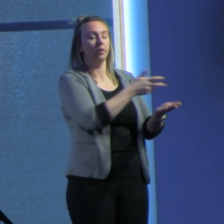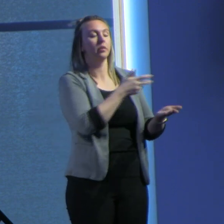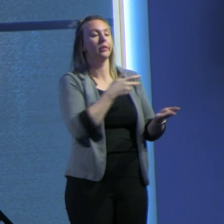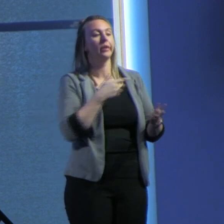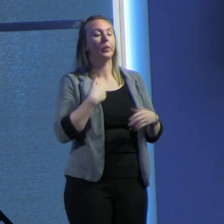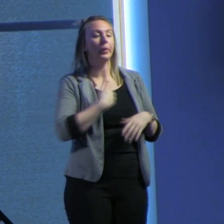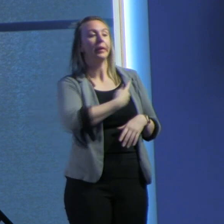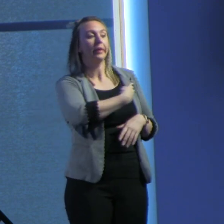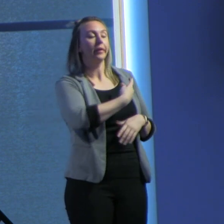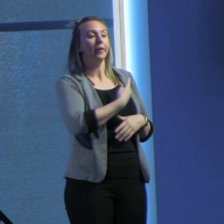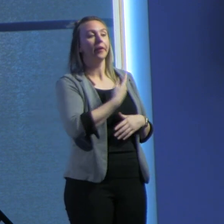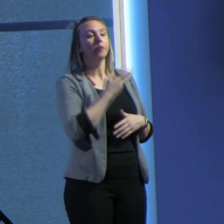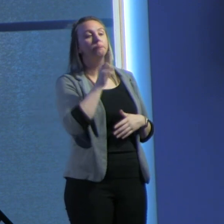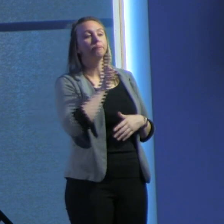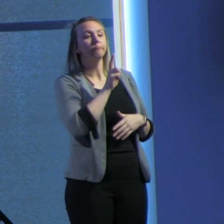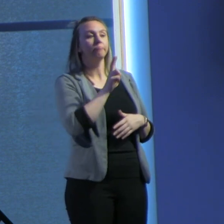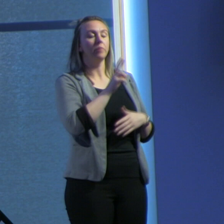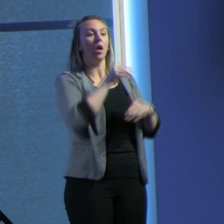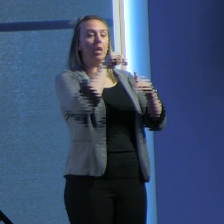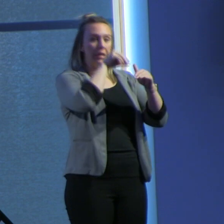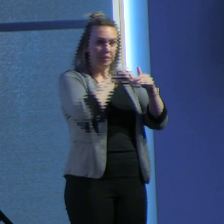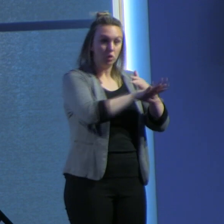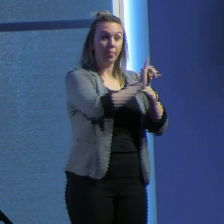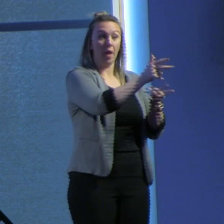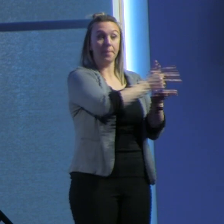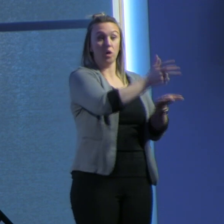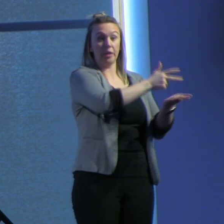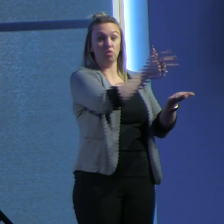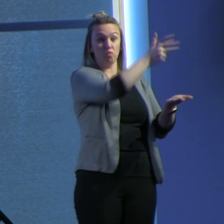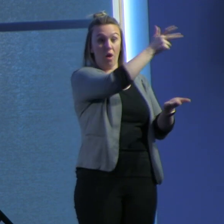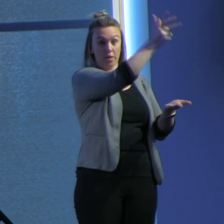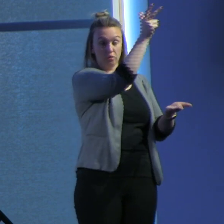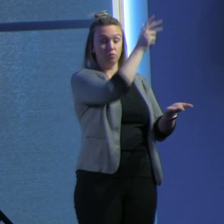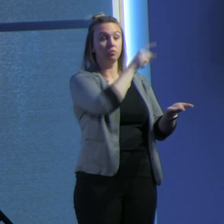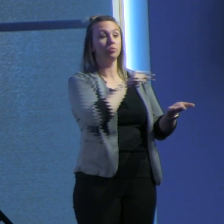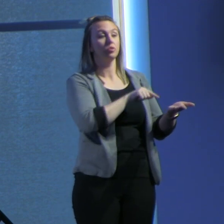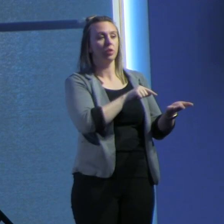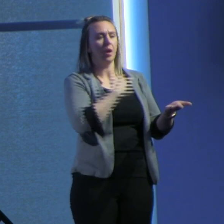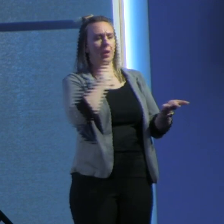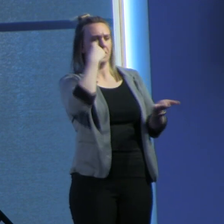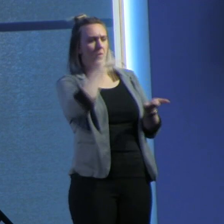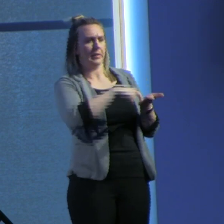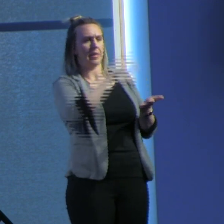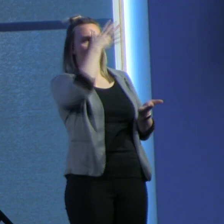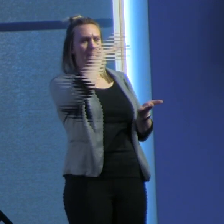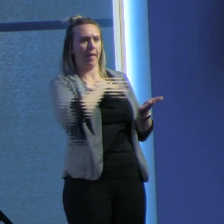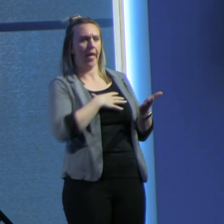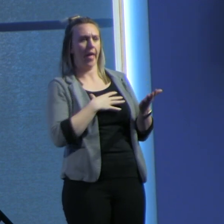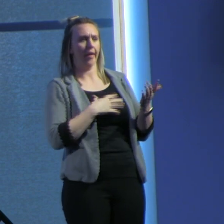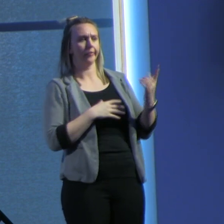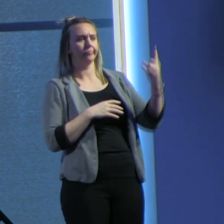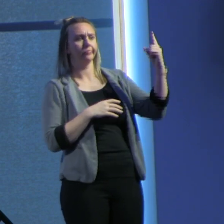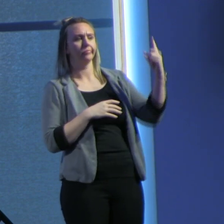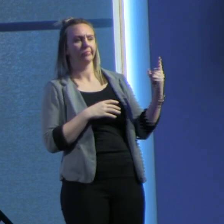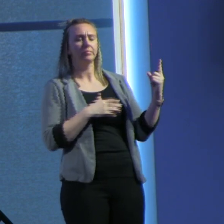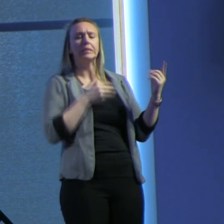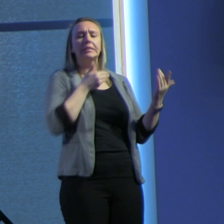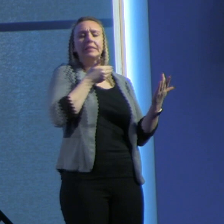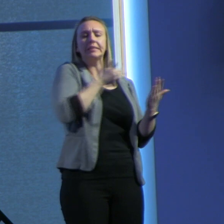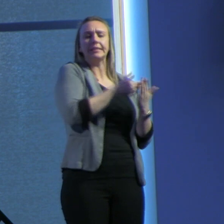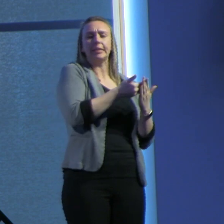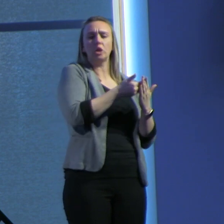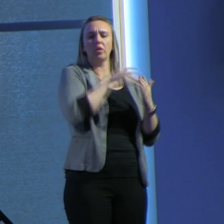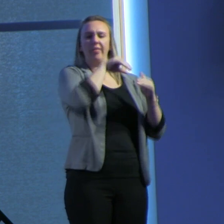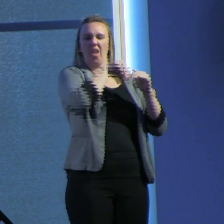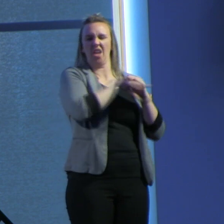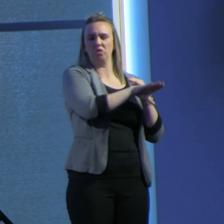were headed into the parking garage, I noticed that there was a man standing kind of near the entrance, just standing